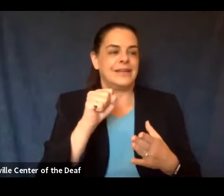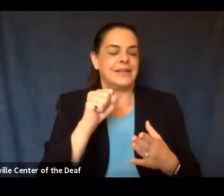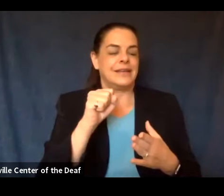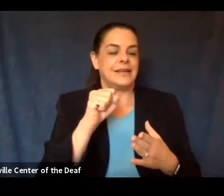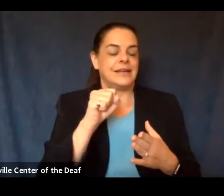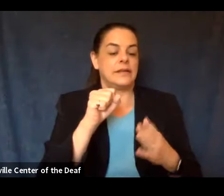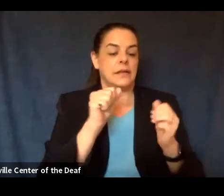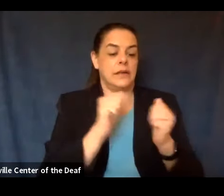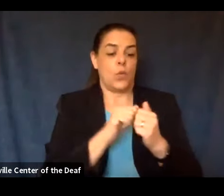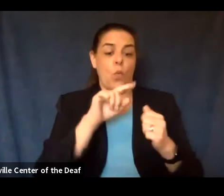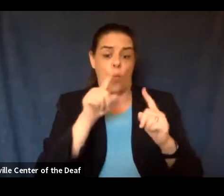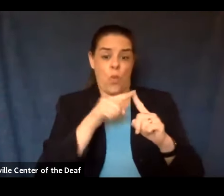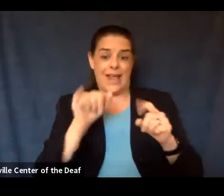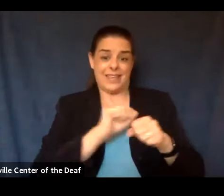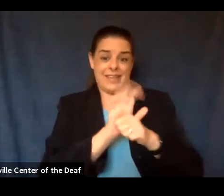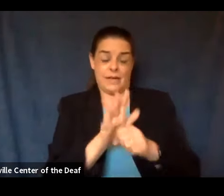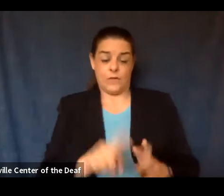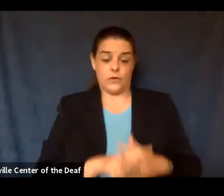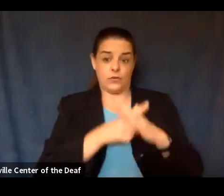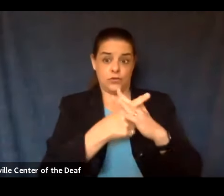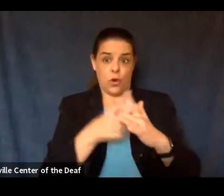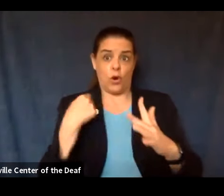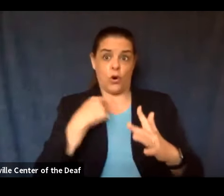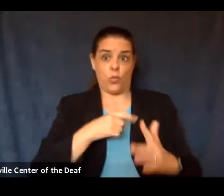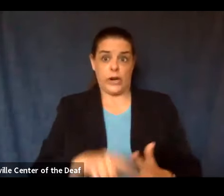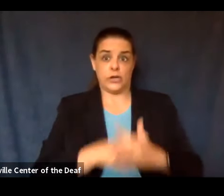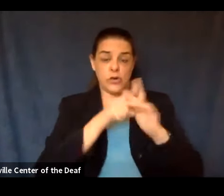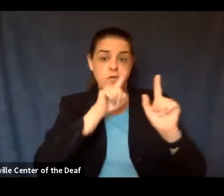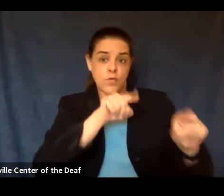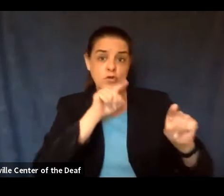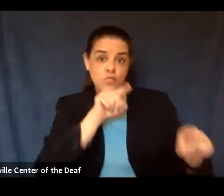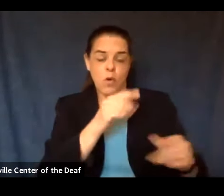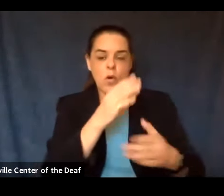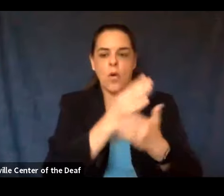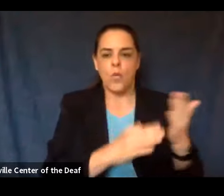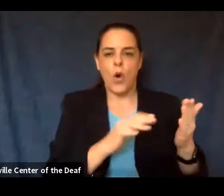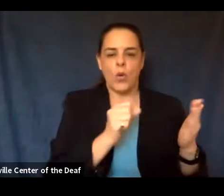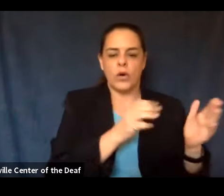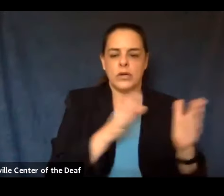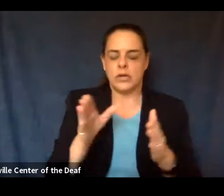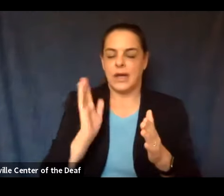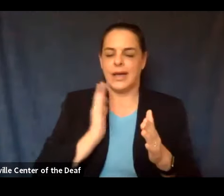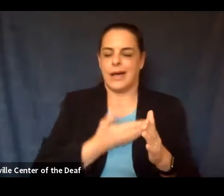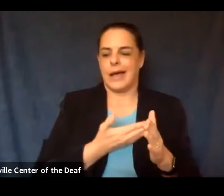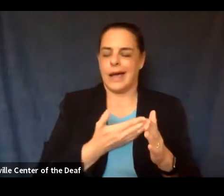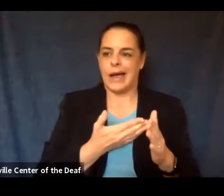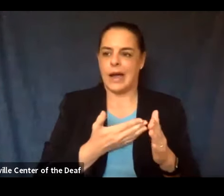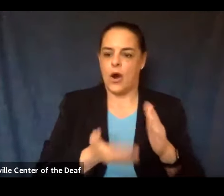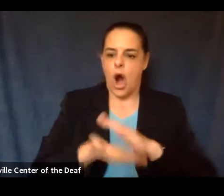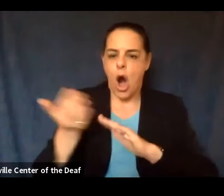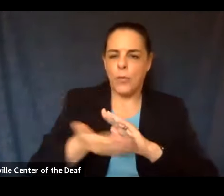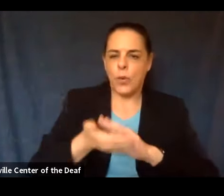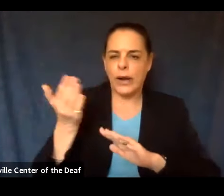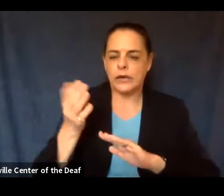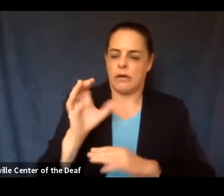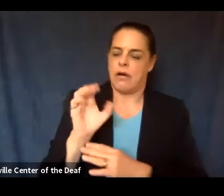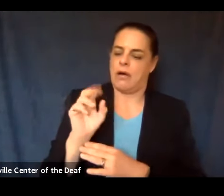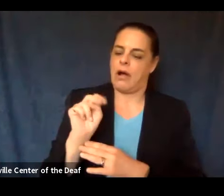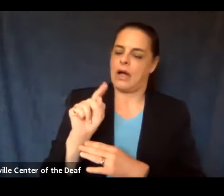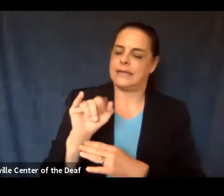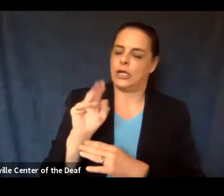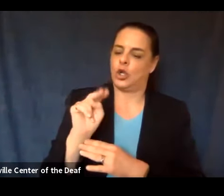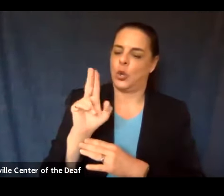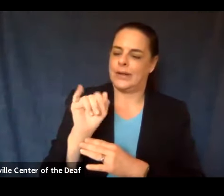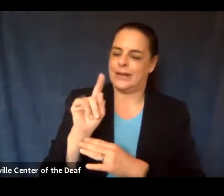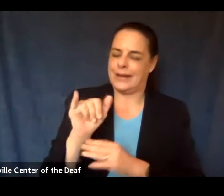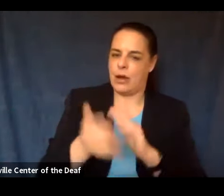when the pandemic started and we started our response, part of our response was to go into what's called our continuity of operations plan. And that meant we stood down